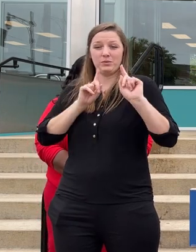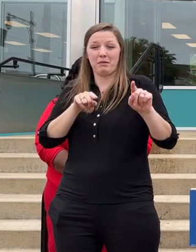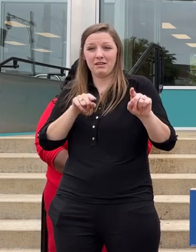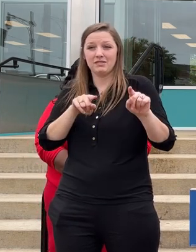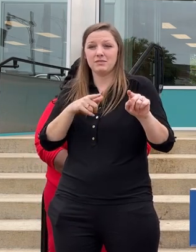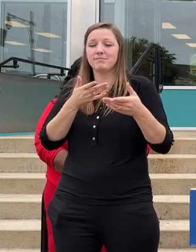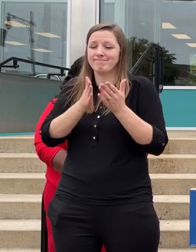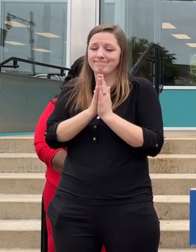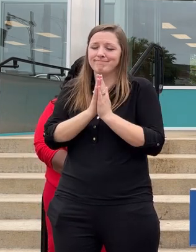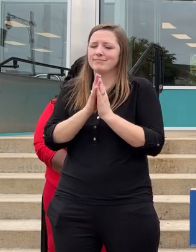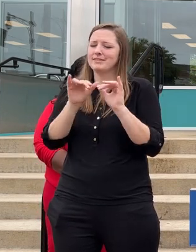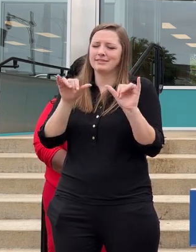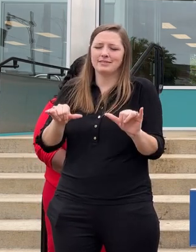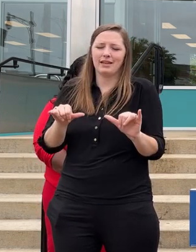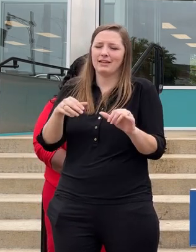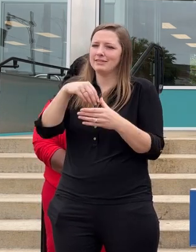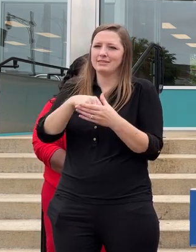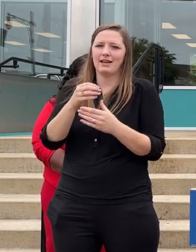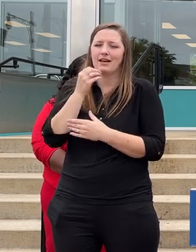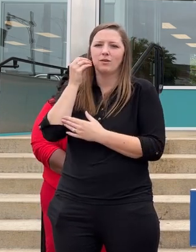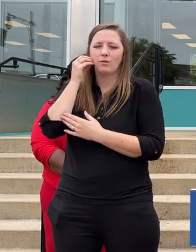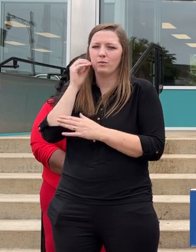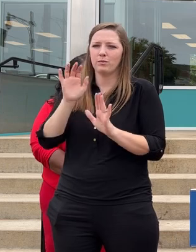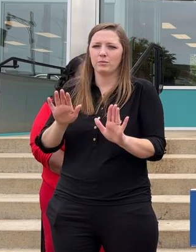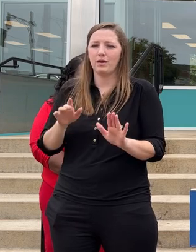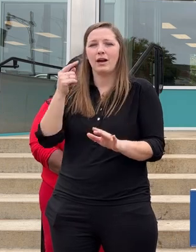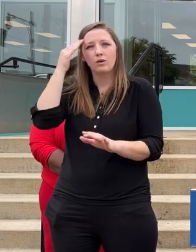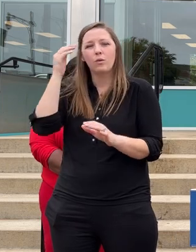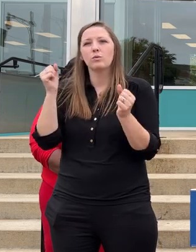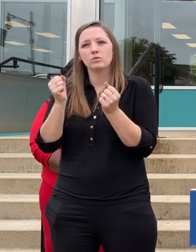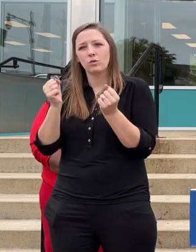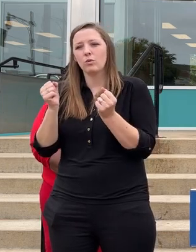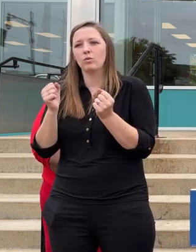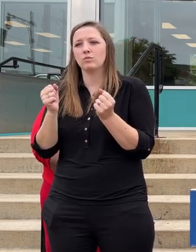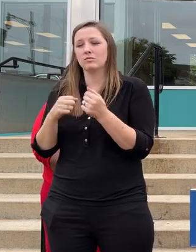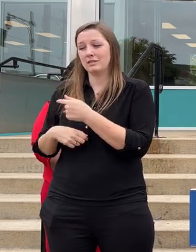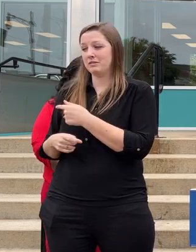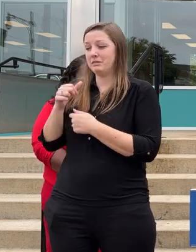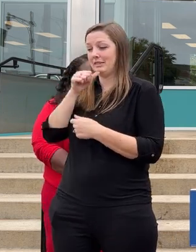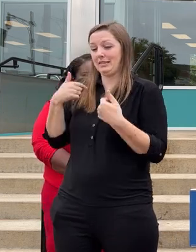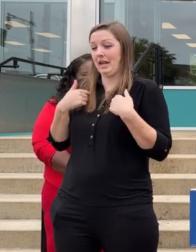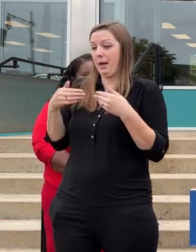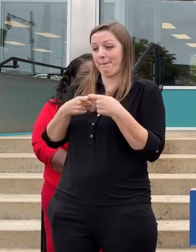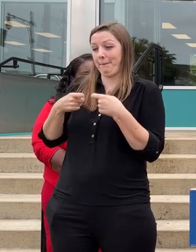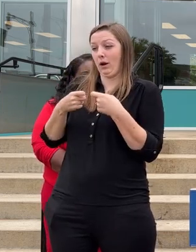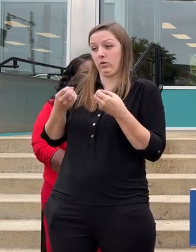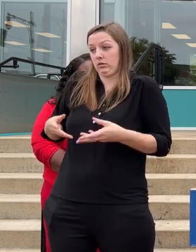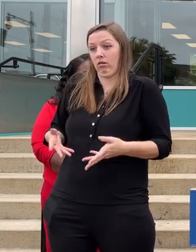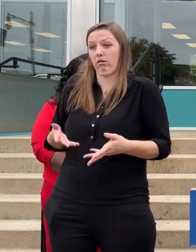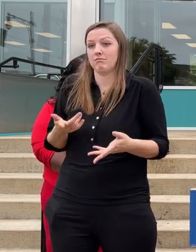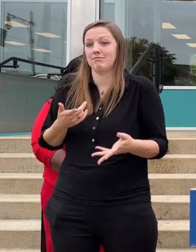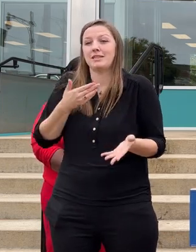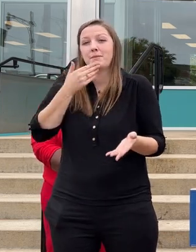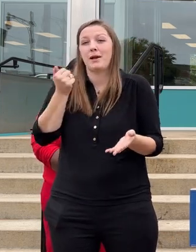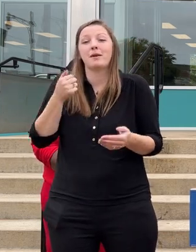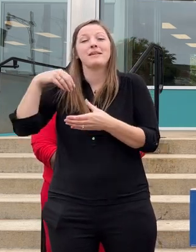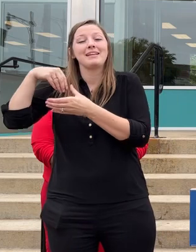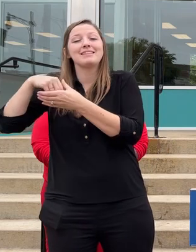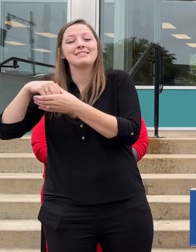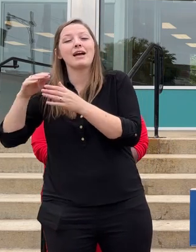ask everyone to stay inside. I know it may be cold, as the chairwoman noted in her house when the power was out. It was always better to be